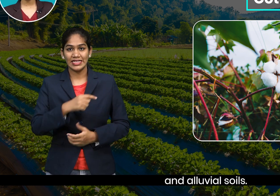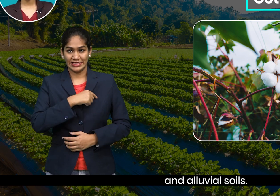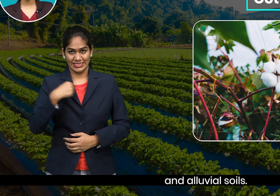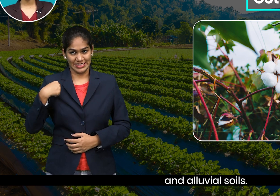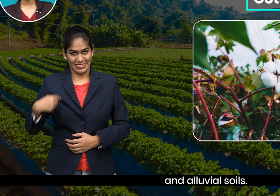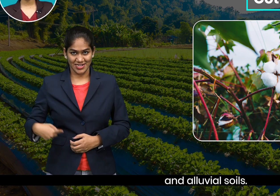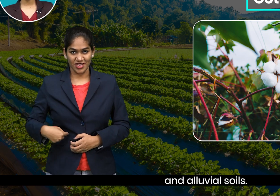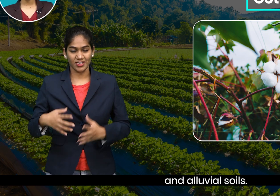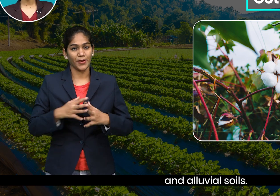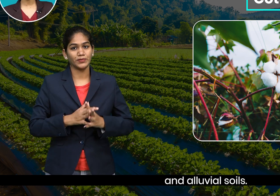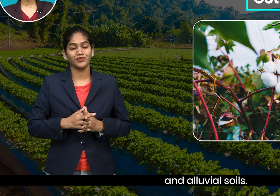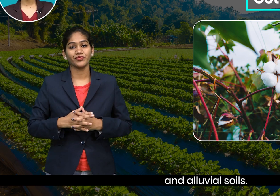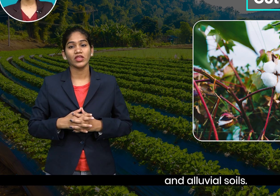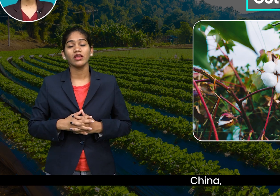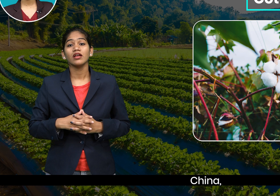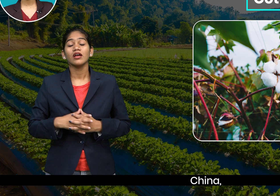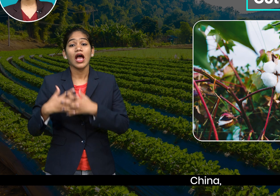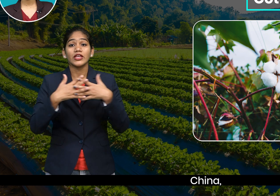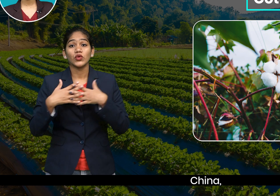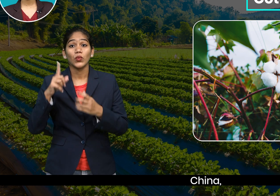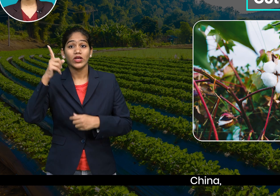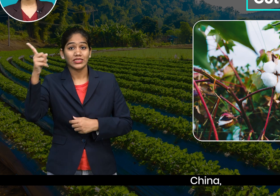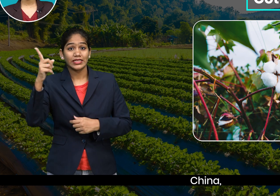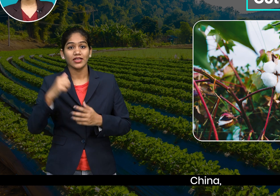China, USA,